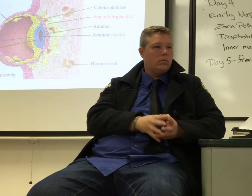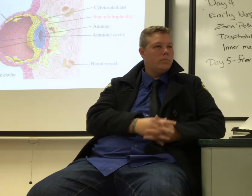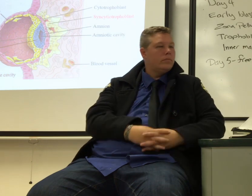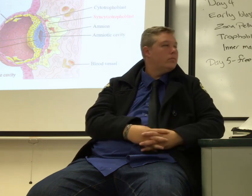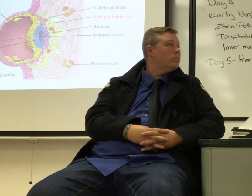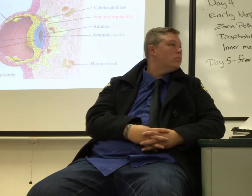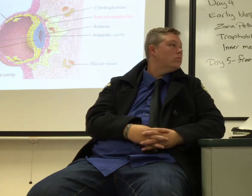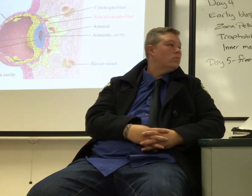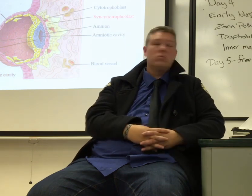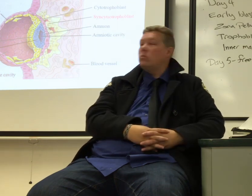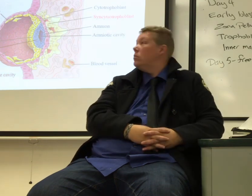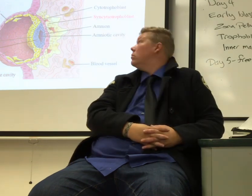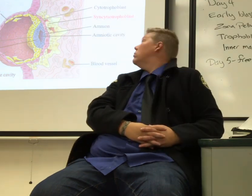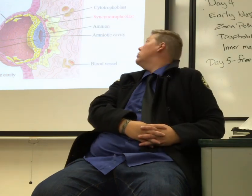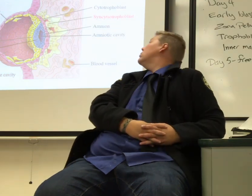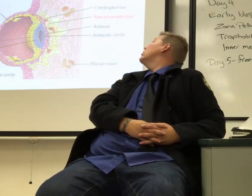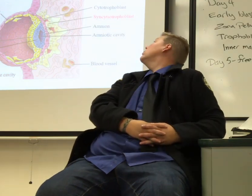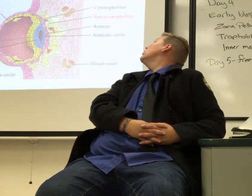Here is a day later.